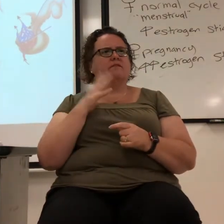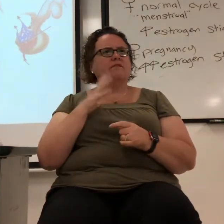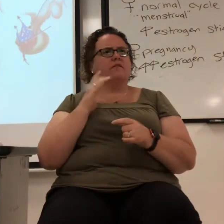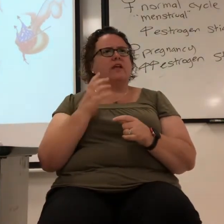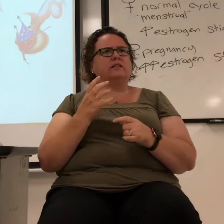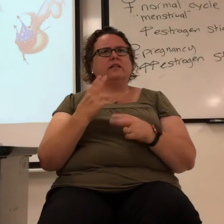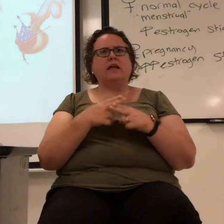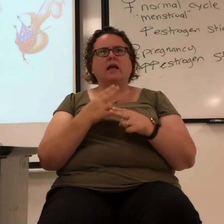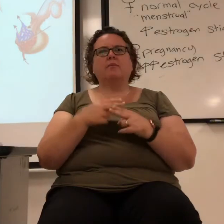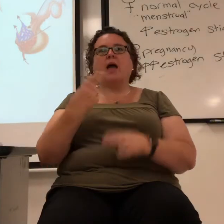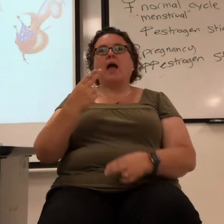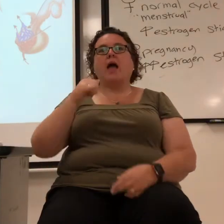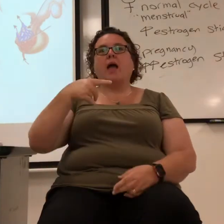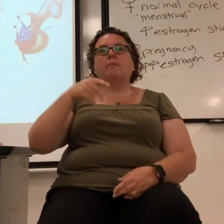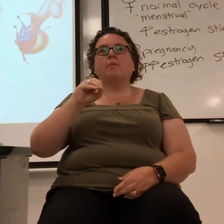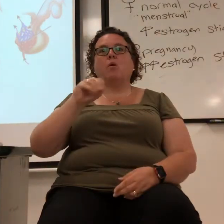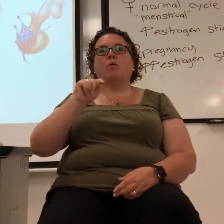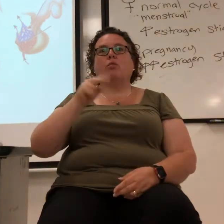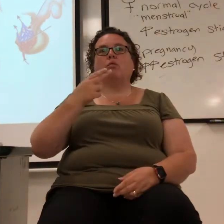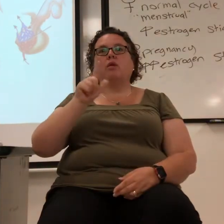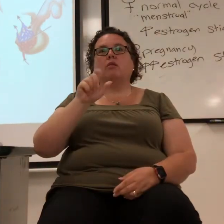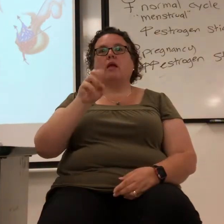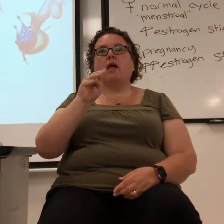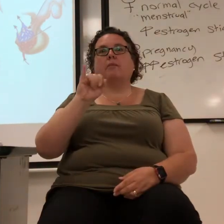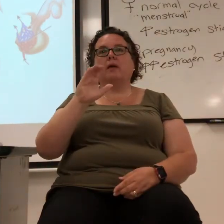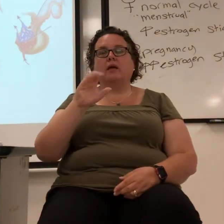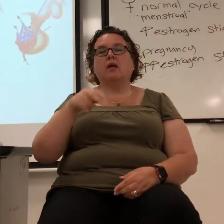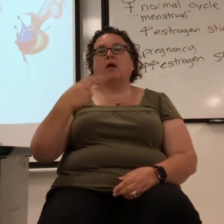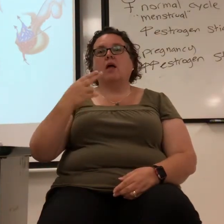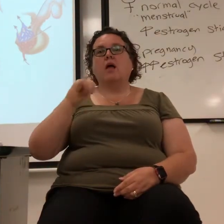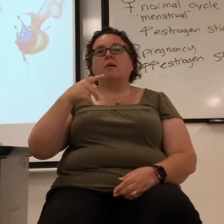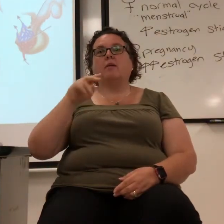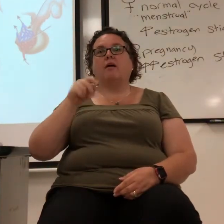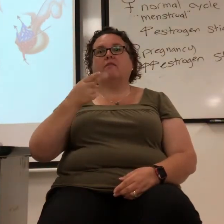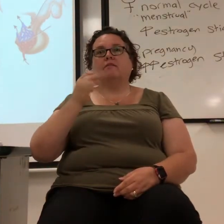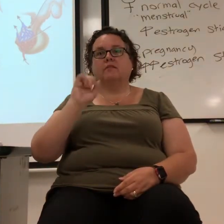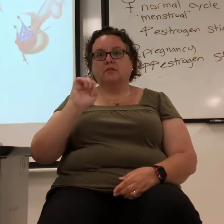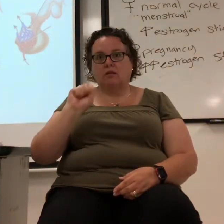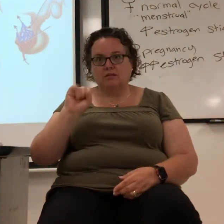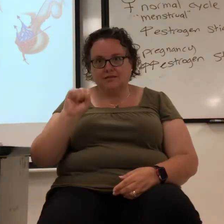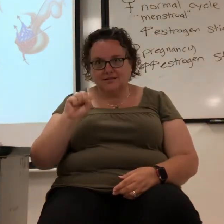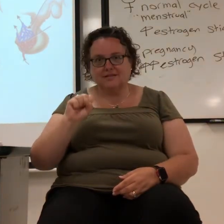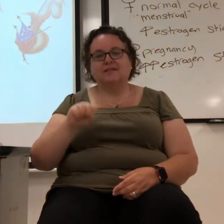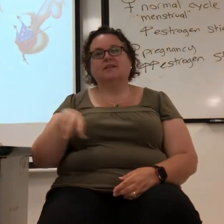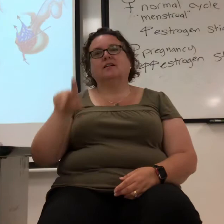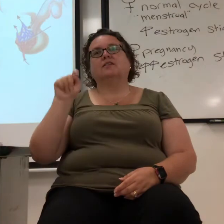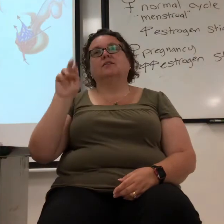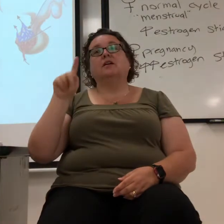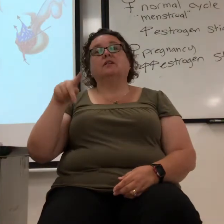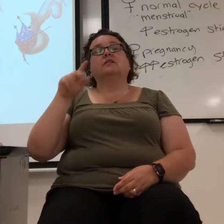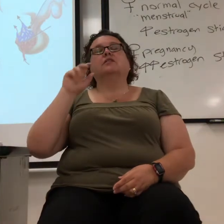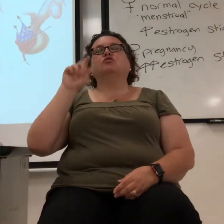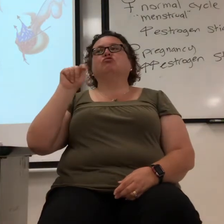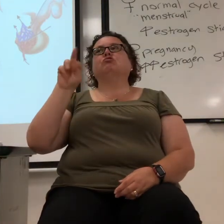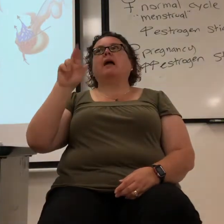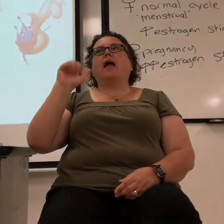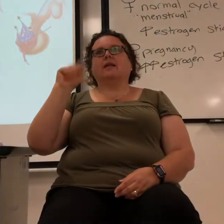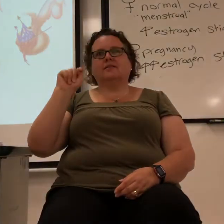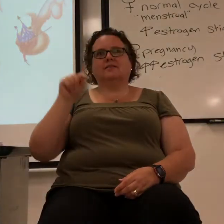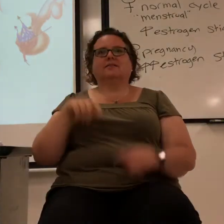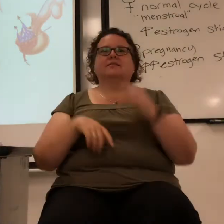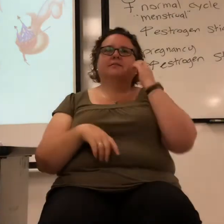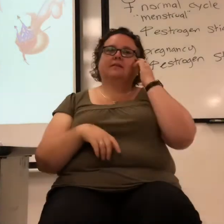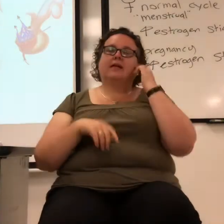The hypothalamic hypophyseal tract. Very good. And C is just pointing to the posterior lobe. And